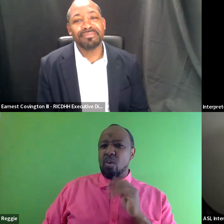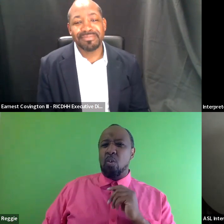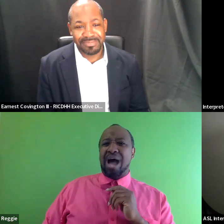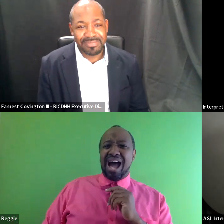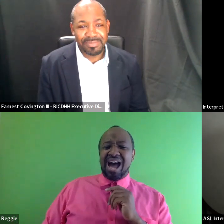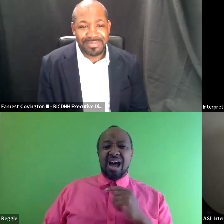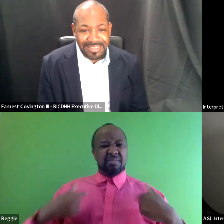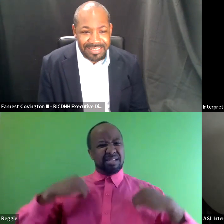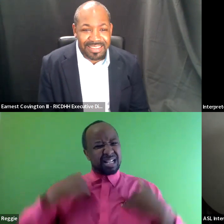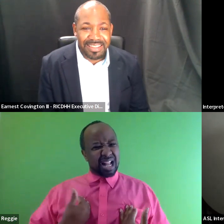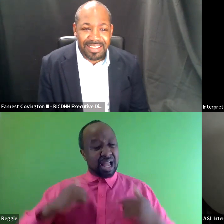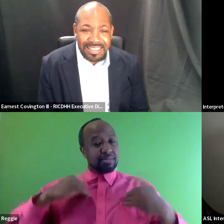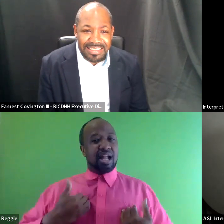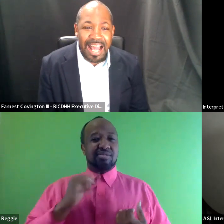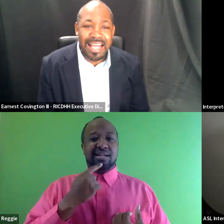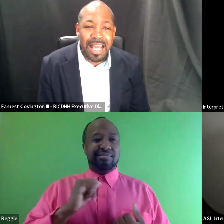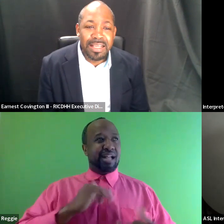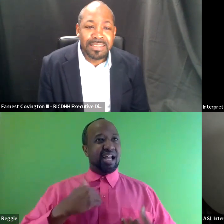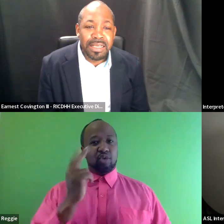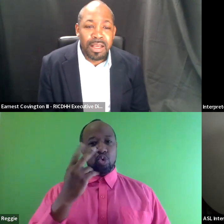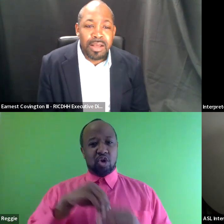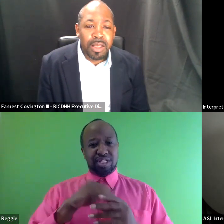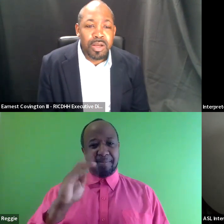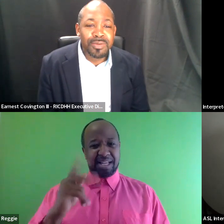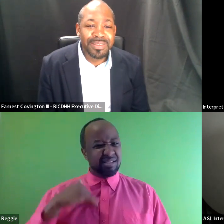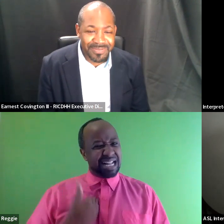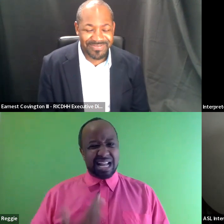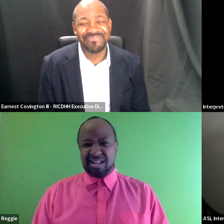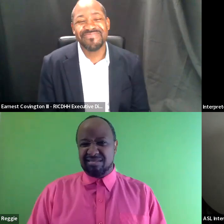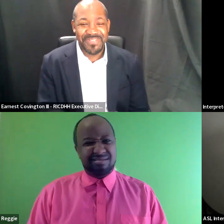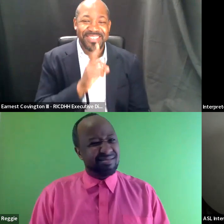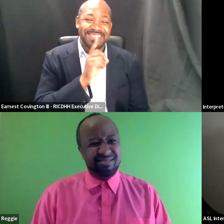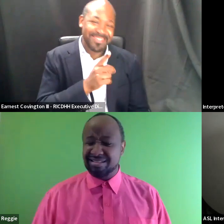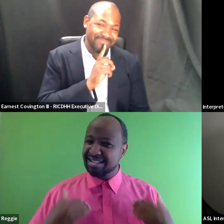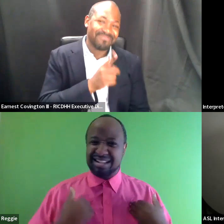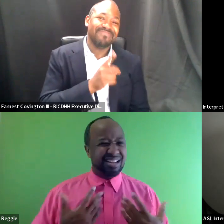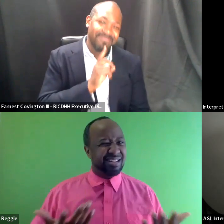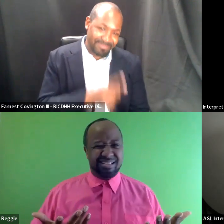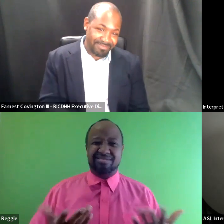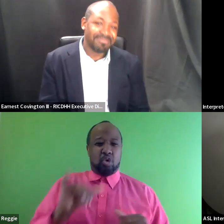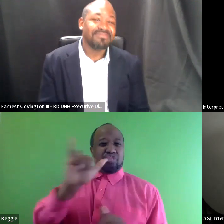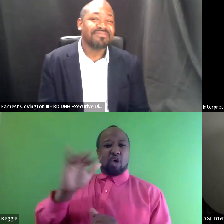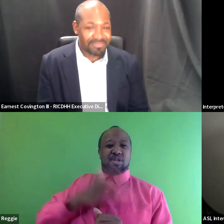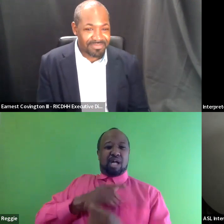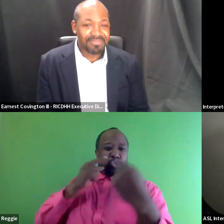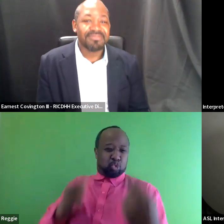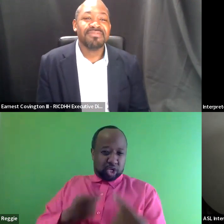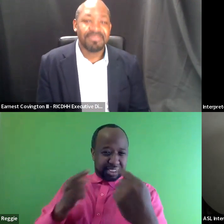and just had a lifestyle I really wanted. And I was just tired of being tired, you know?